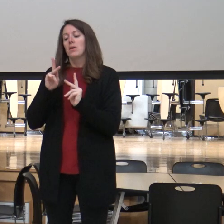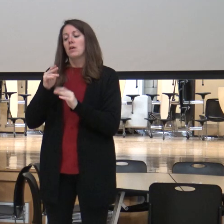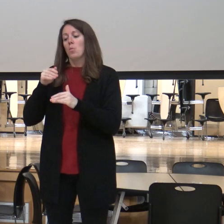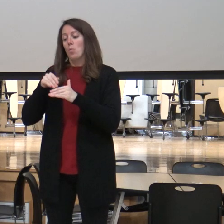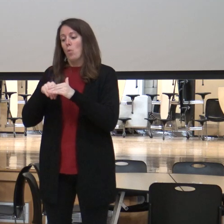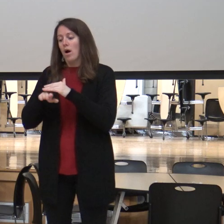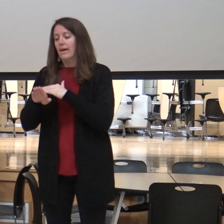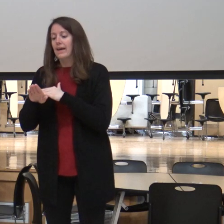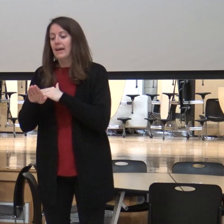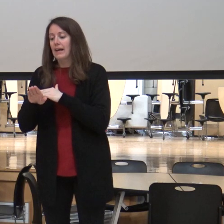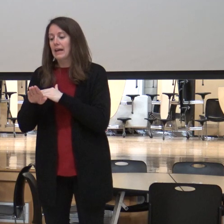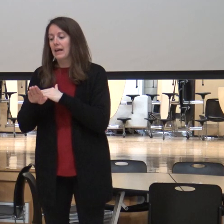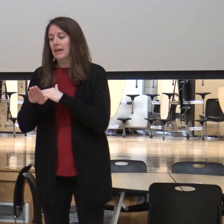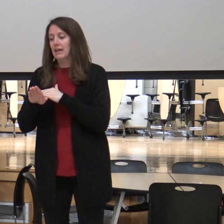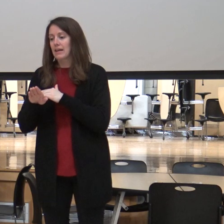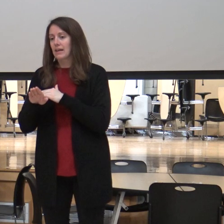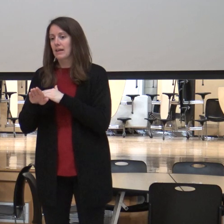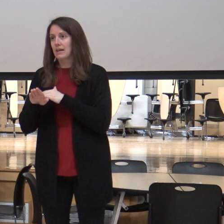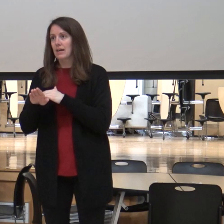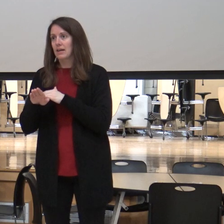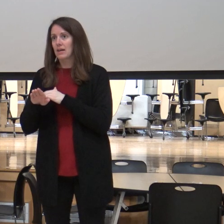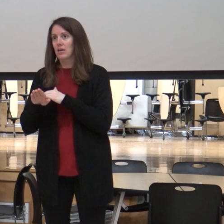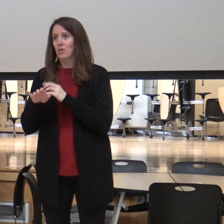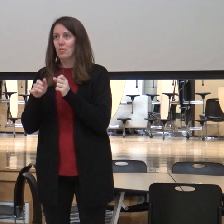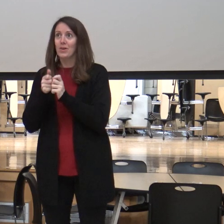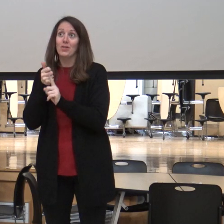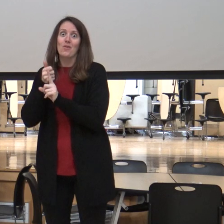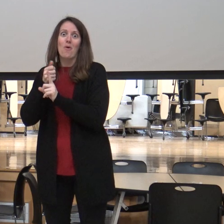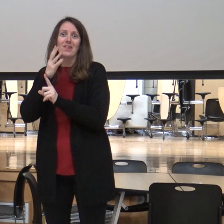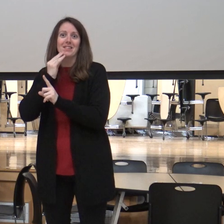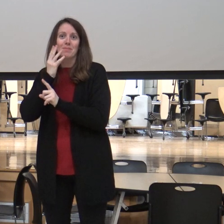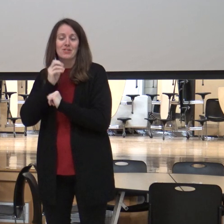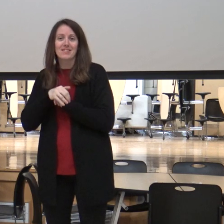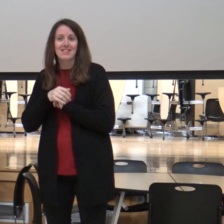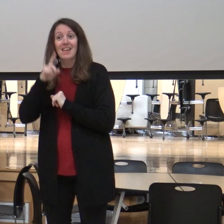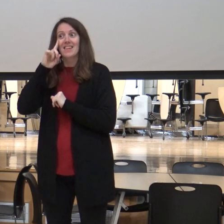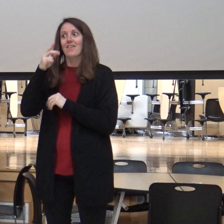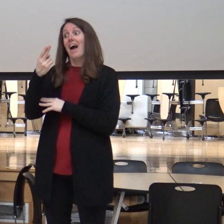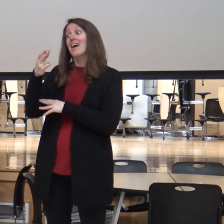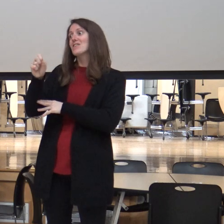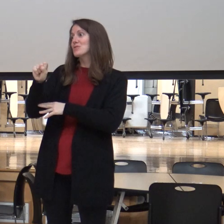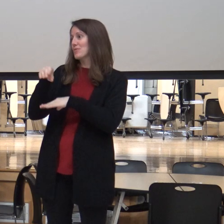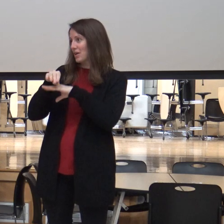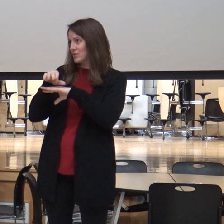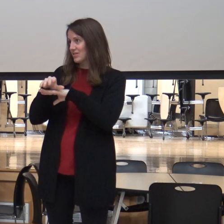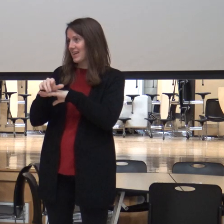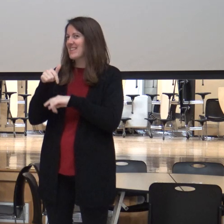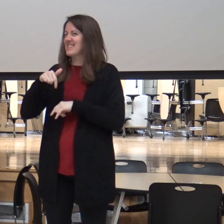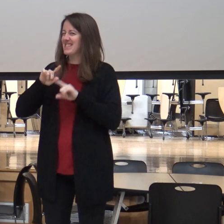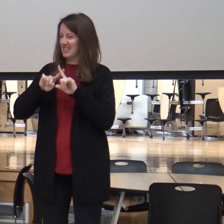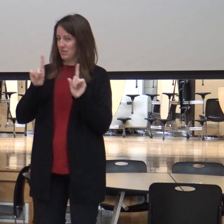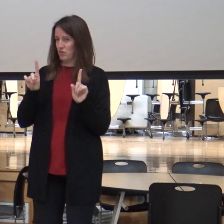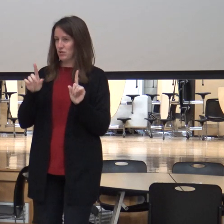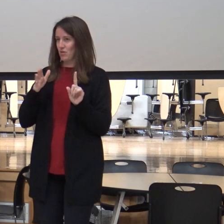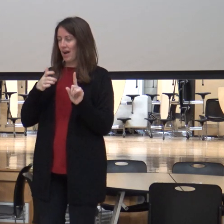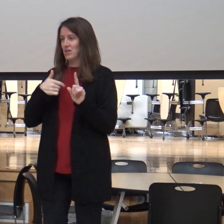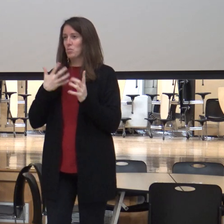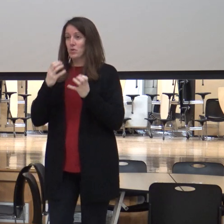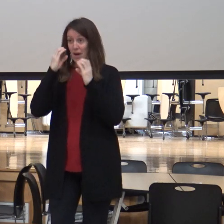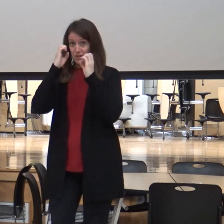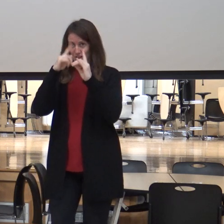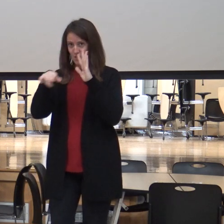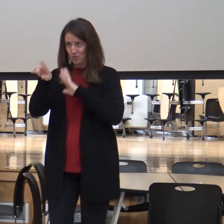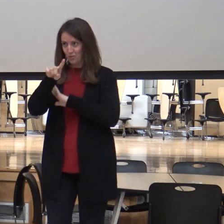school counselor and either their own experience or they think of a high school counselor and it's different. I would just educate to say that as middle